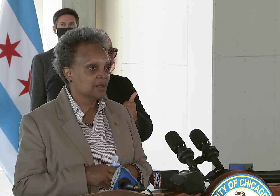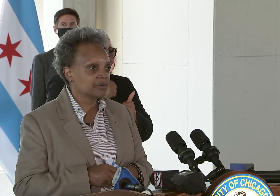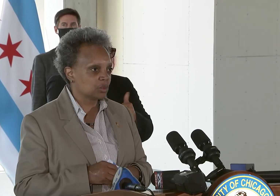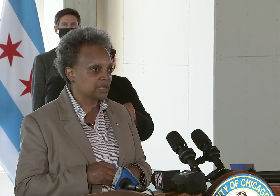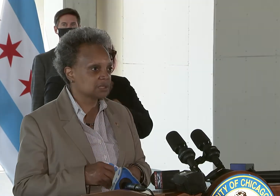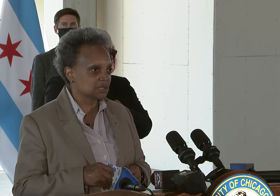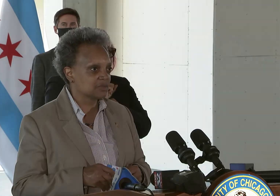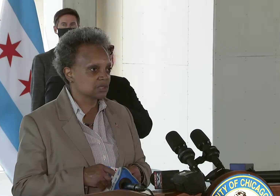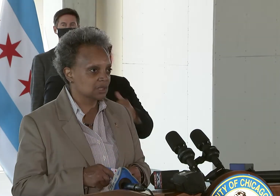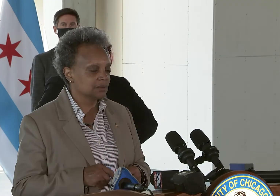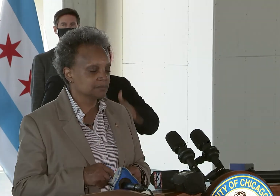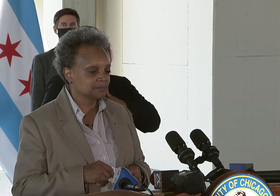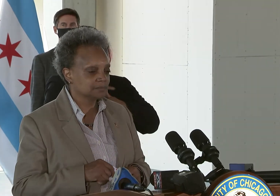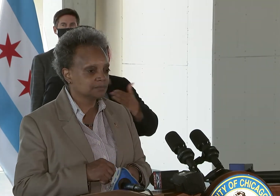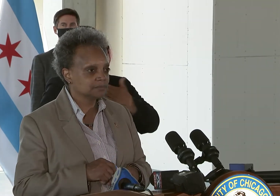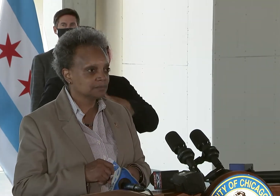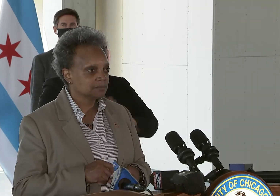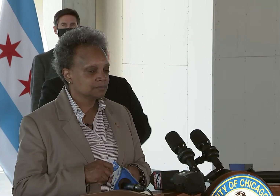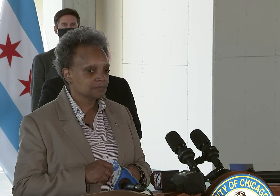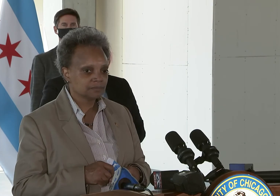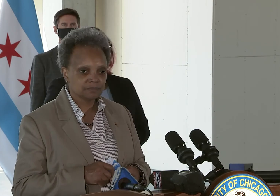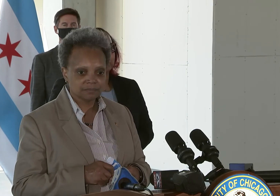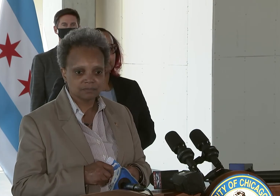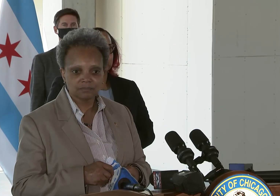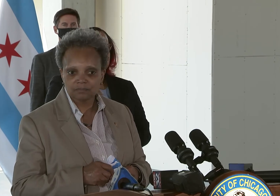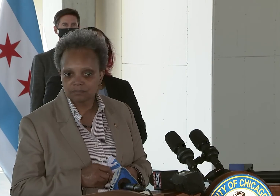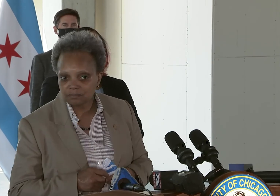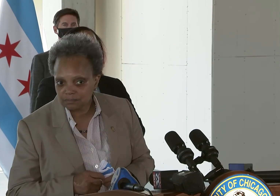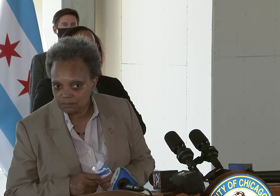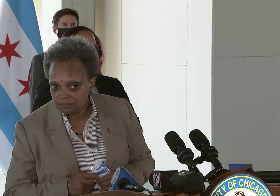day for the residents of this city.